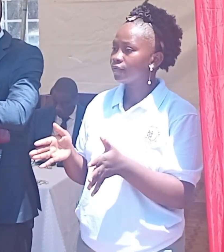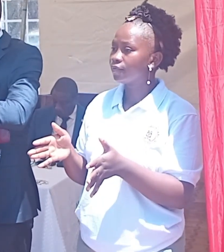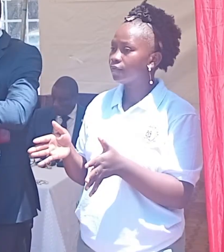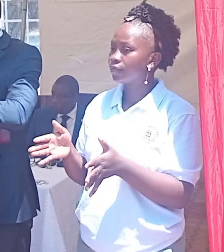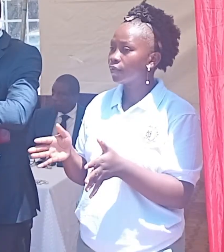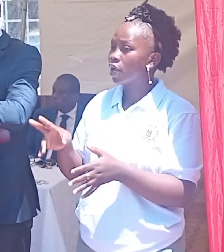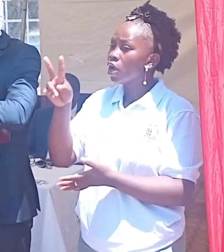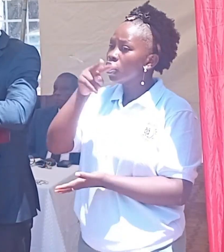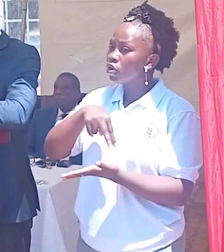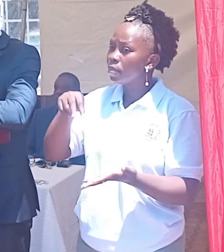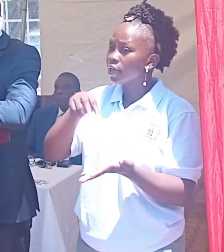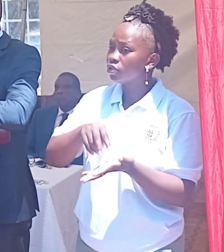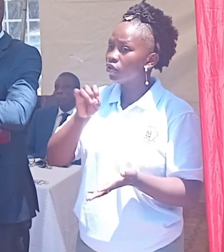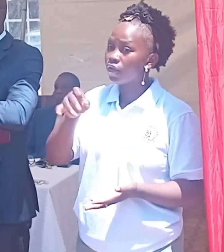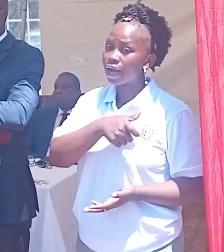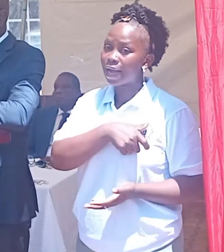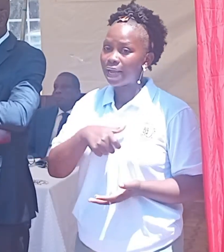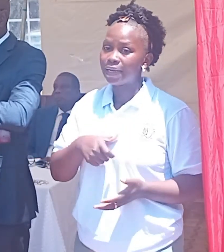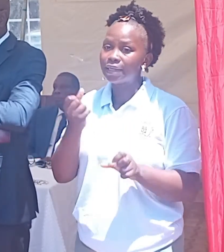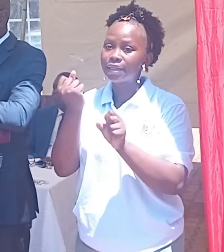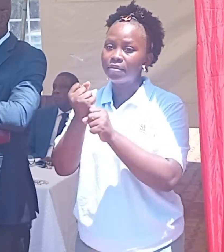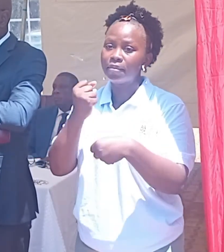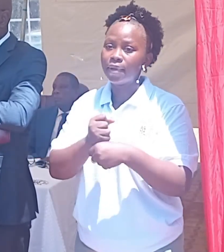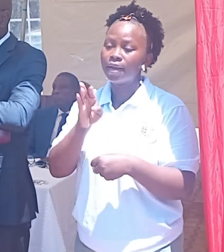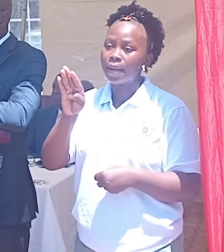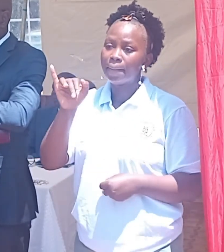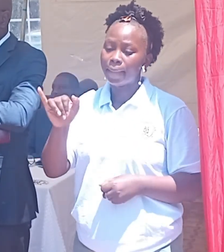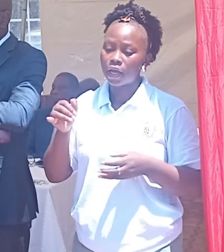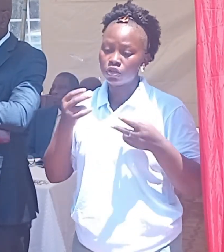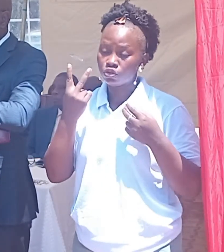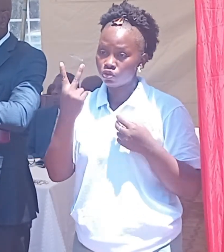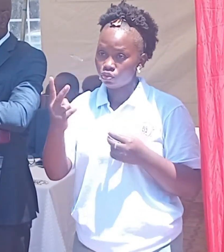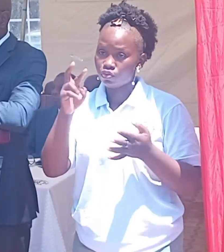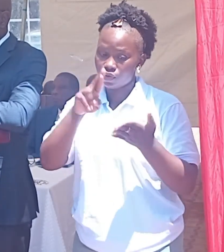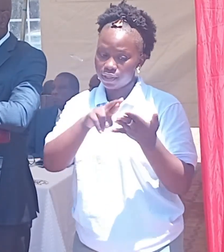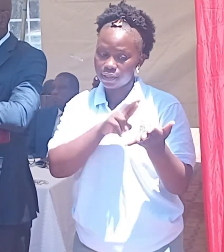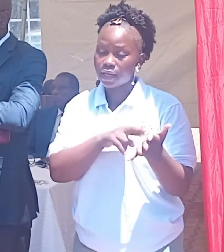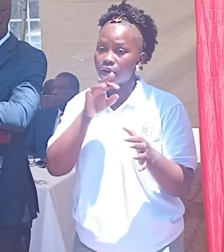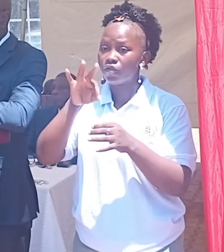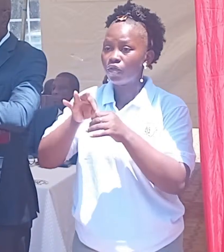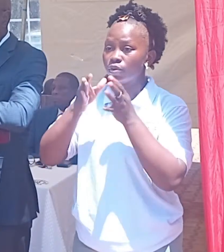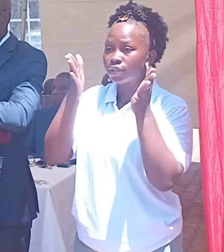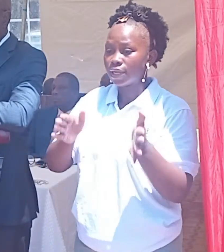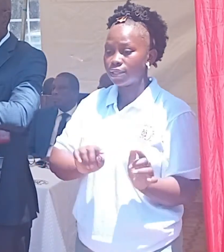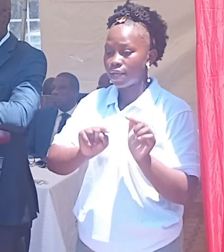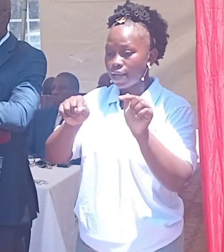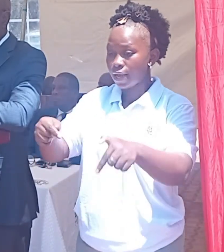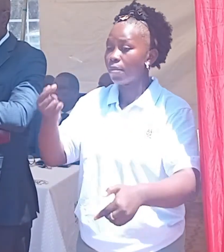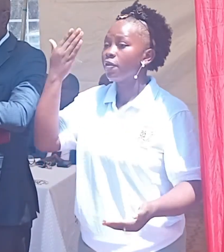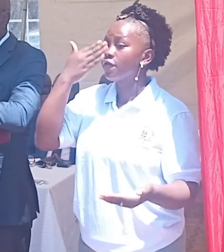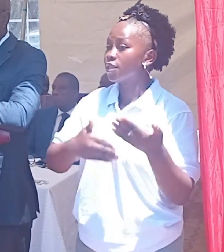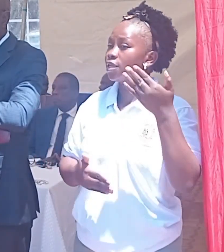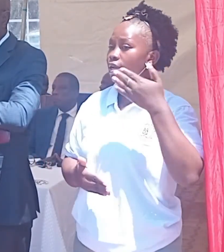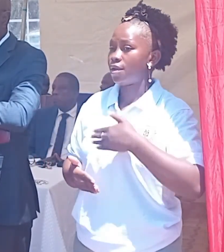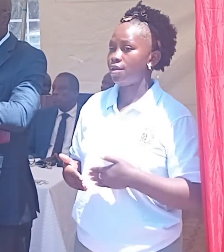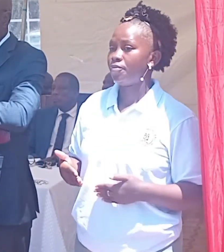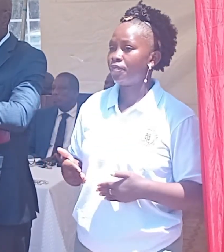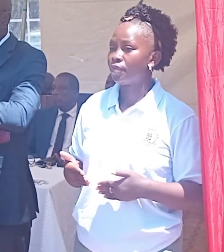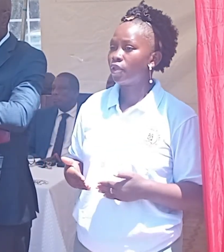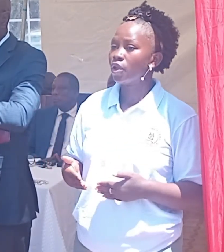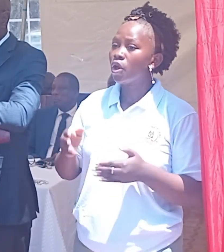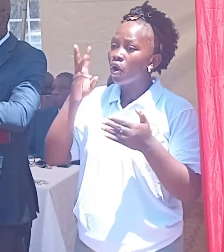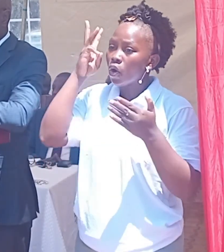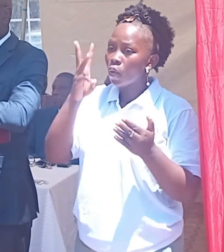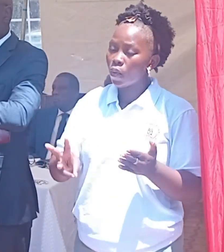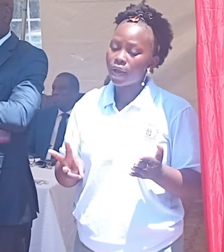The nomination of a candidate shall be made by 2 registered voters appearing in person, who shall tender